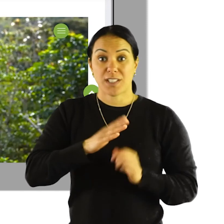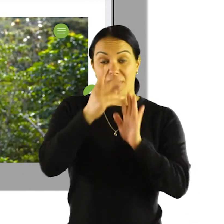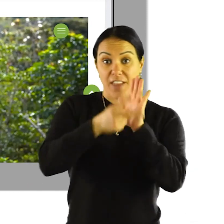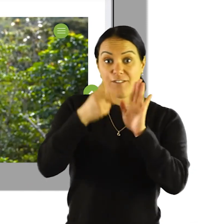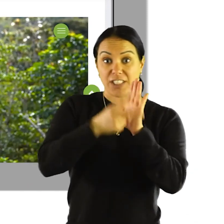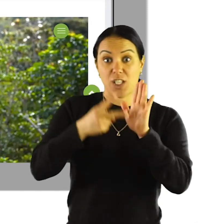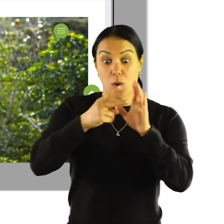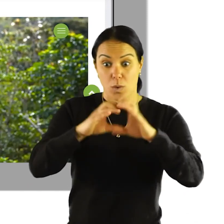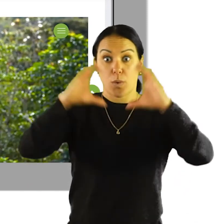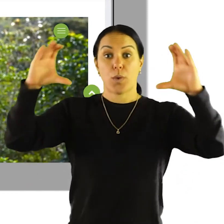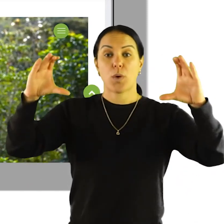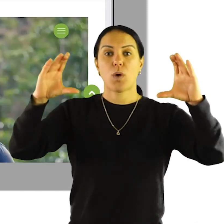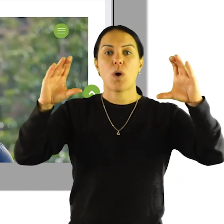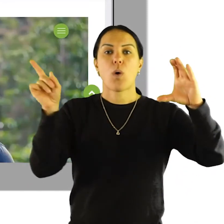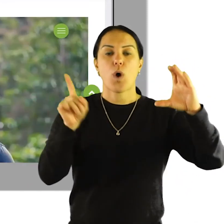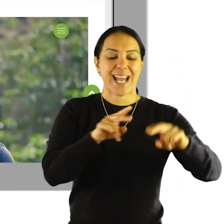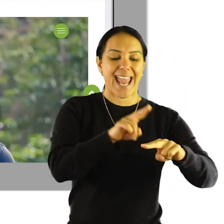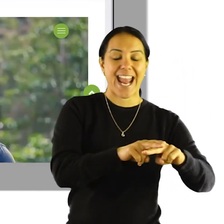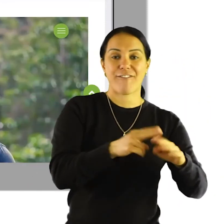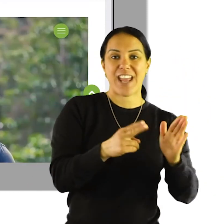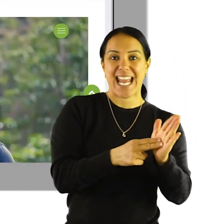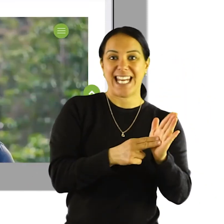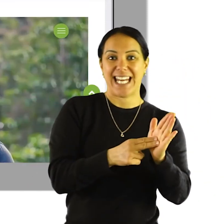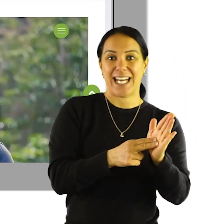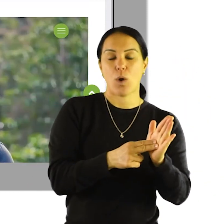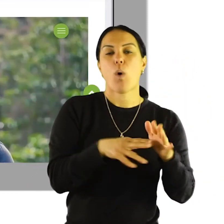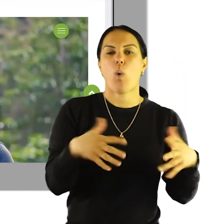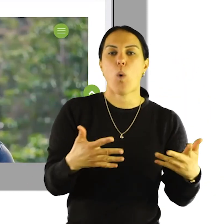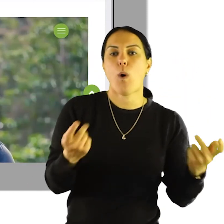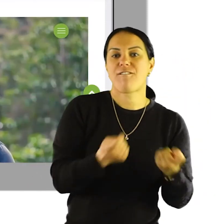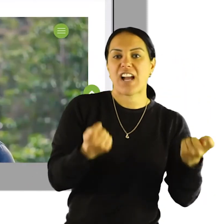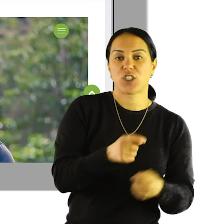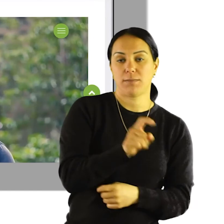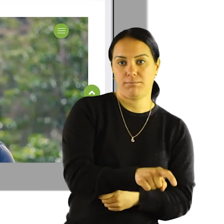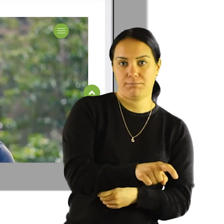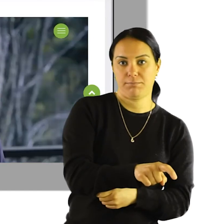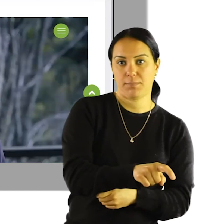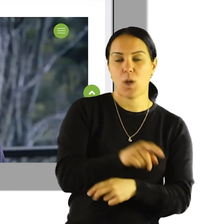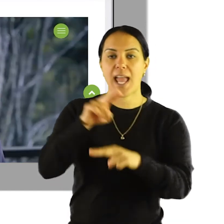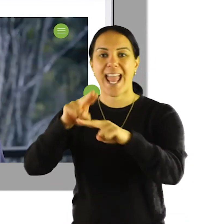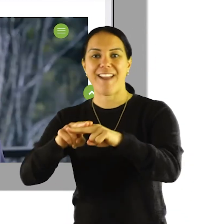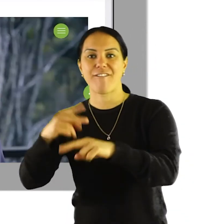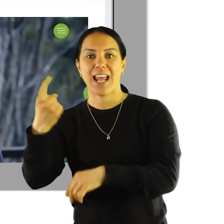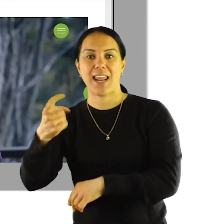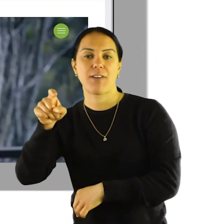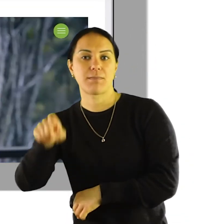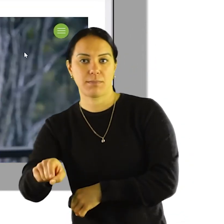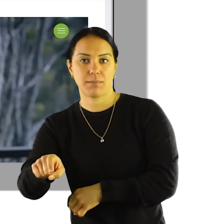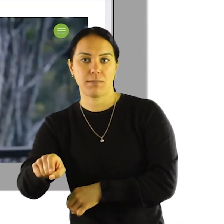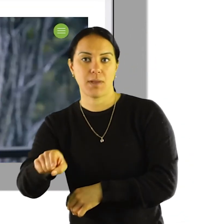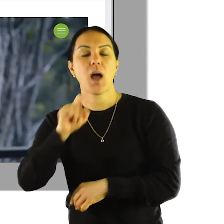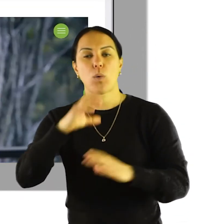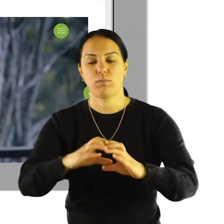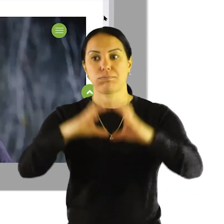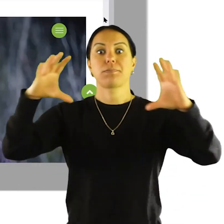the whole page is press the FN or function button on your keyboard and F11, and that will